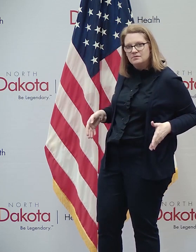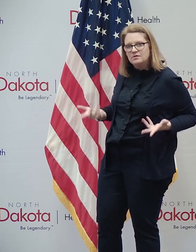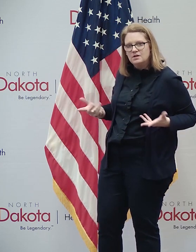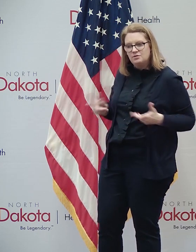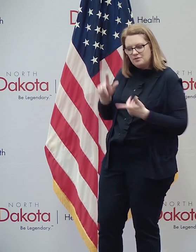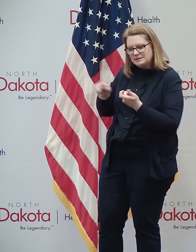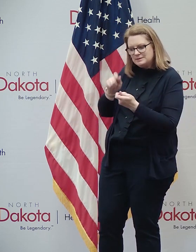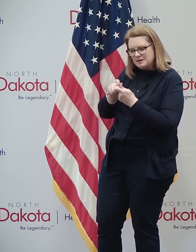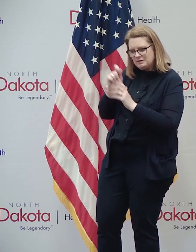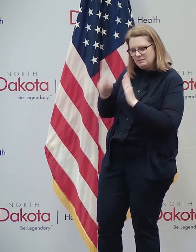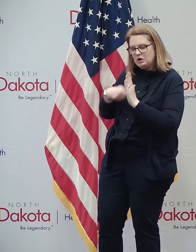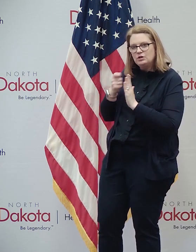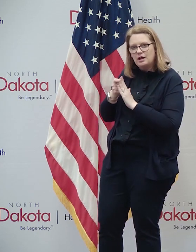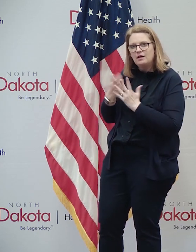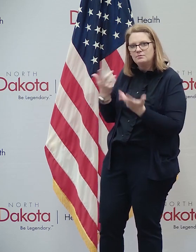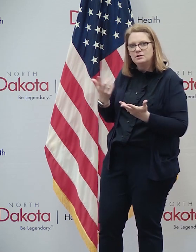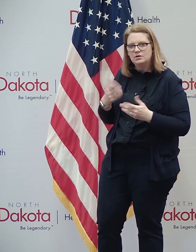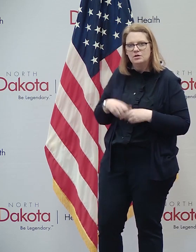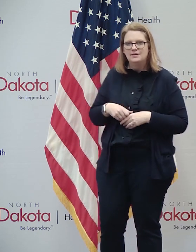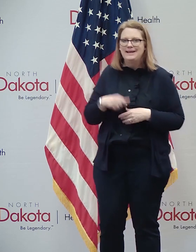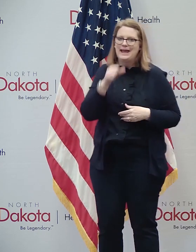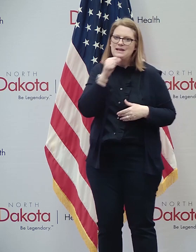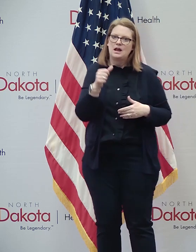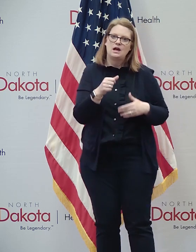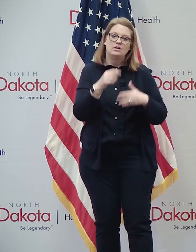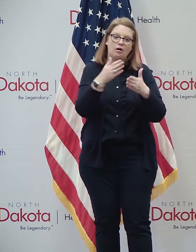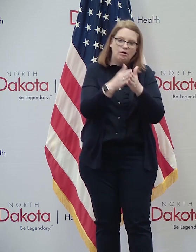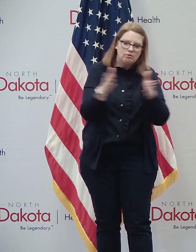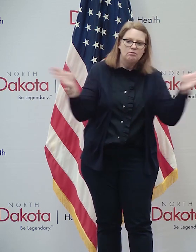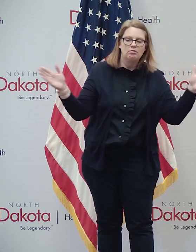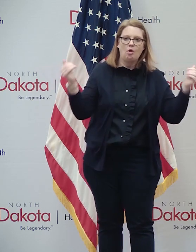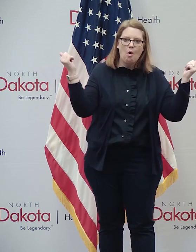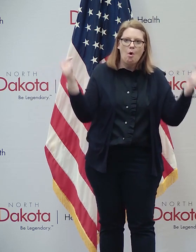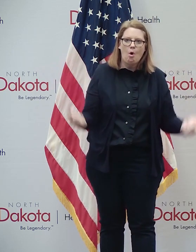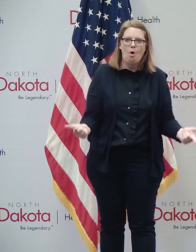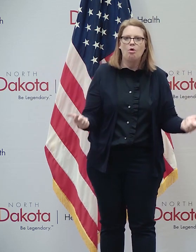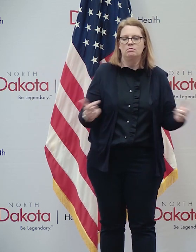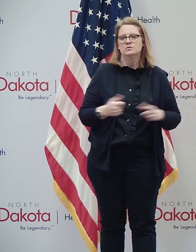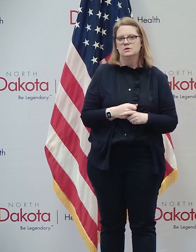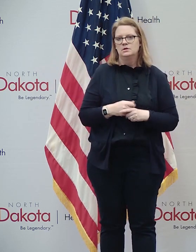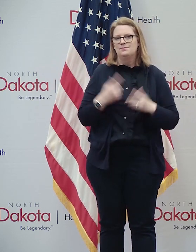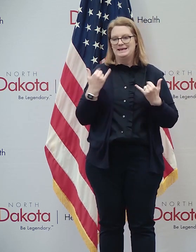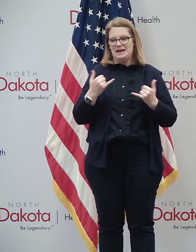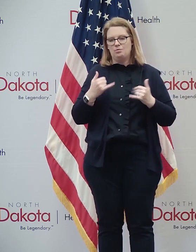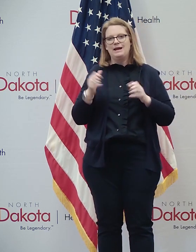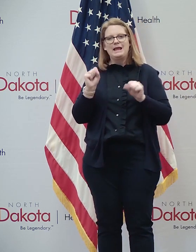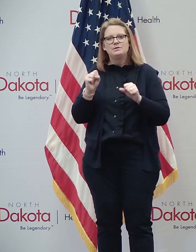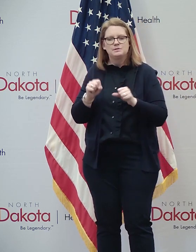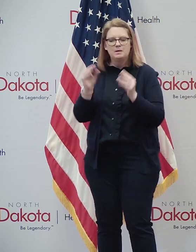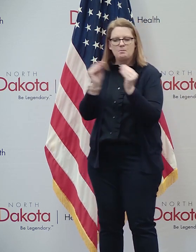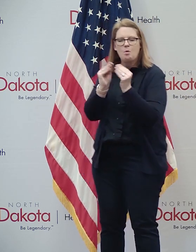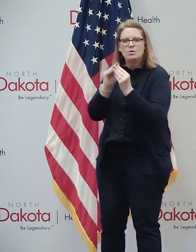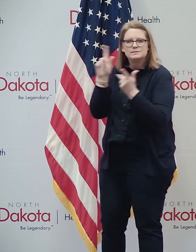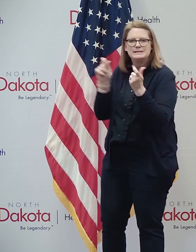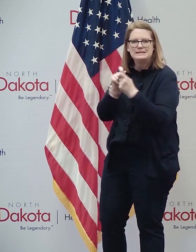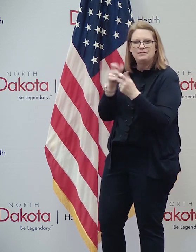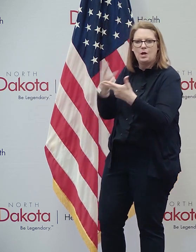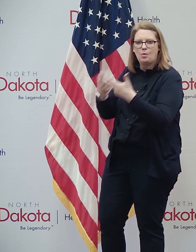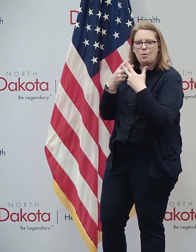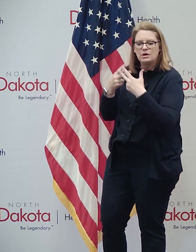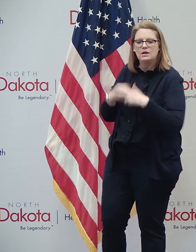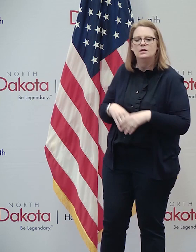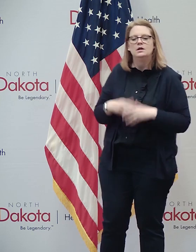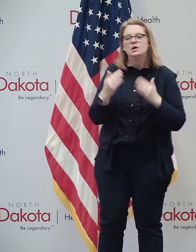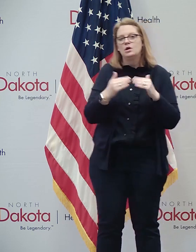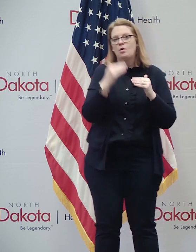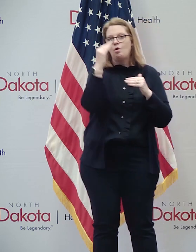period of time that we just came through as we were building up our testing capability. Maintaining more than 2,000 tests a